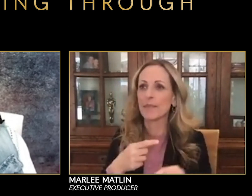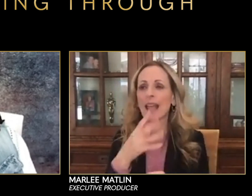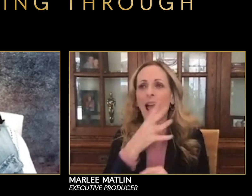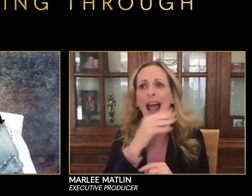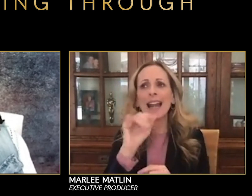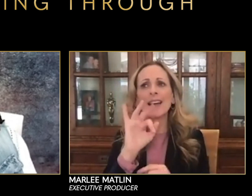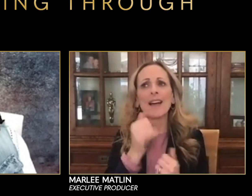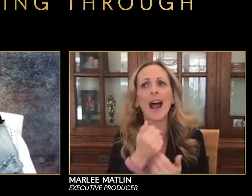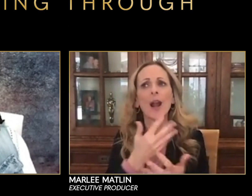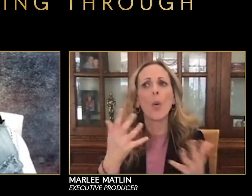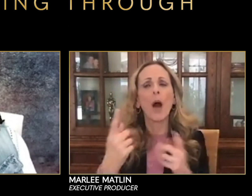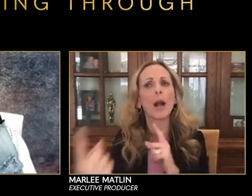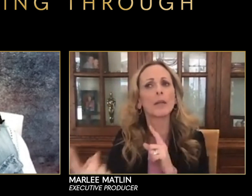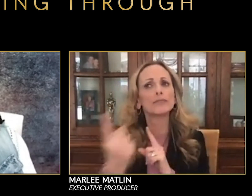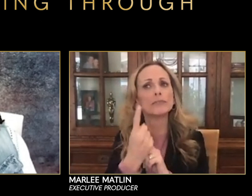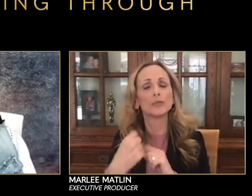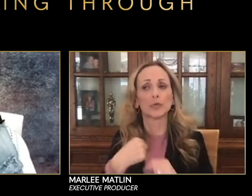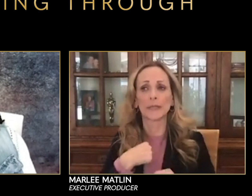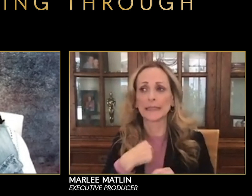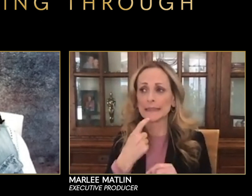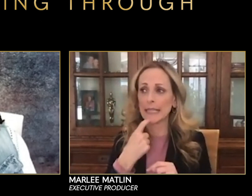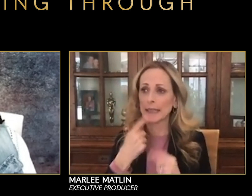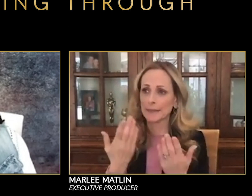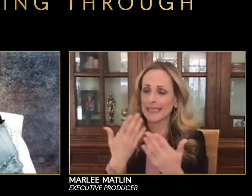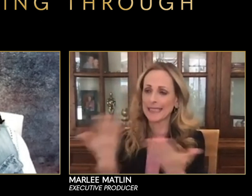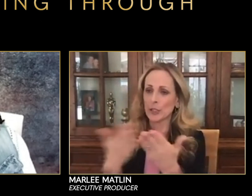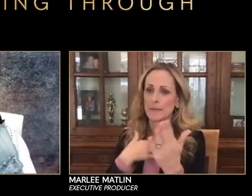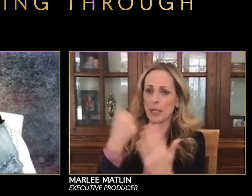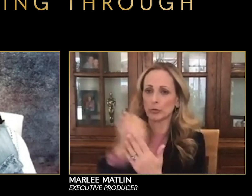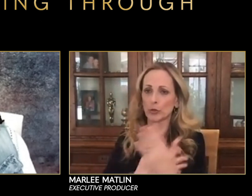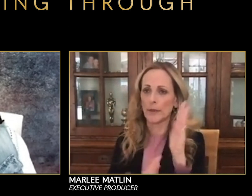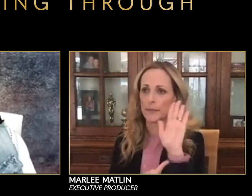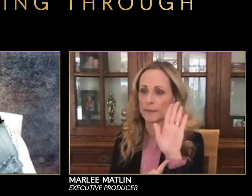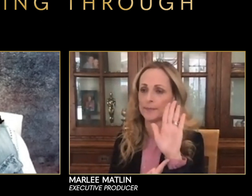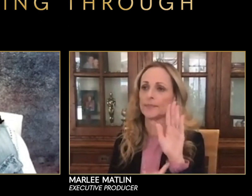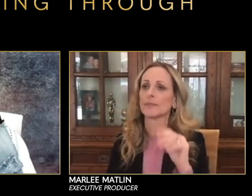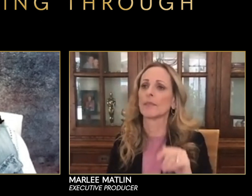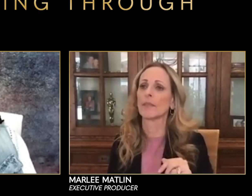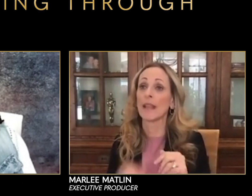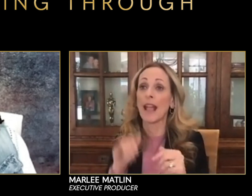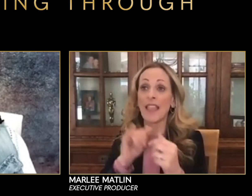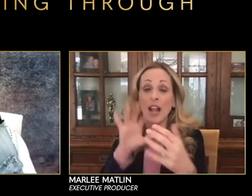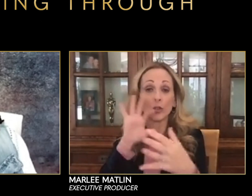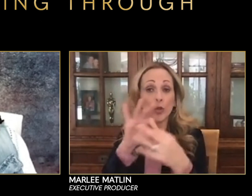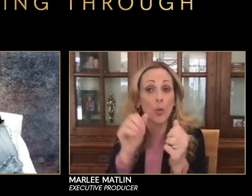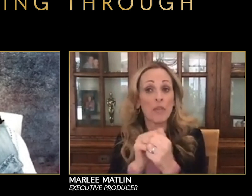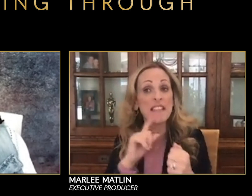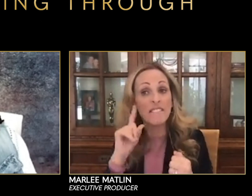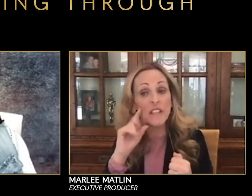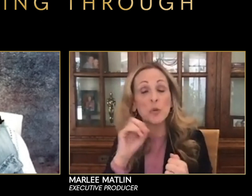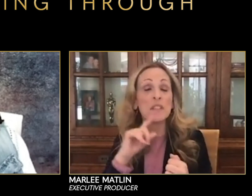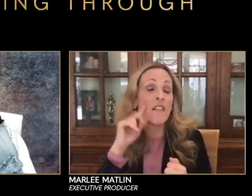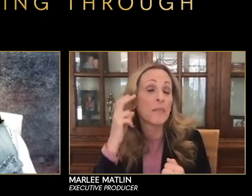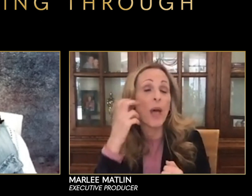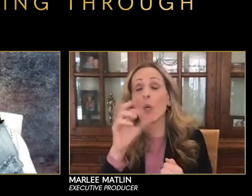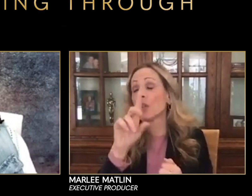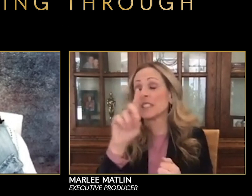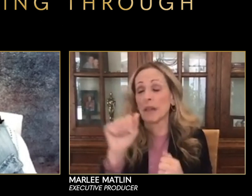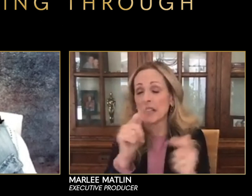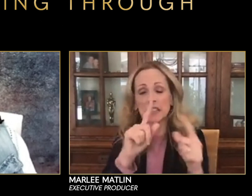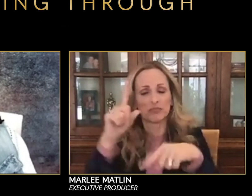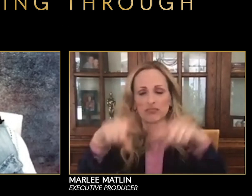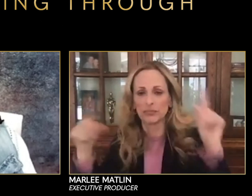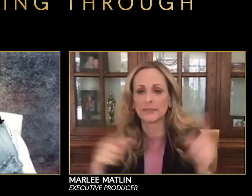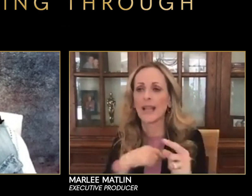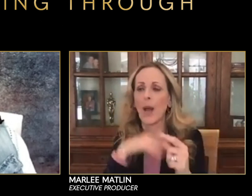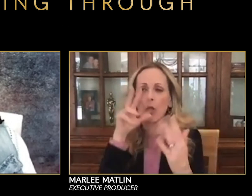done. And again, it's about being authentic. But I think I have to say that if anyone, brings me, say, for example, a script that has to do maybe